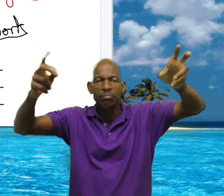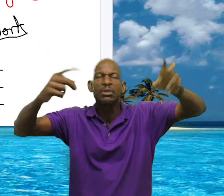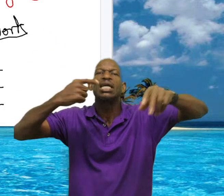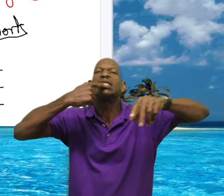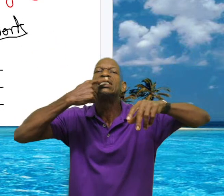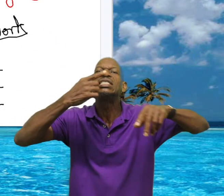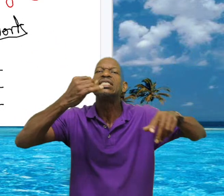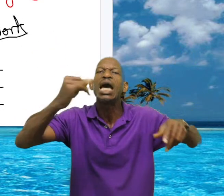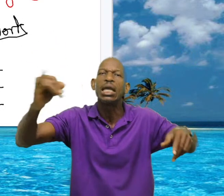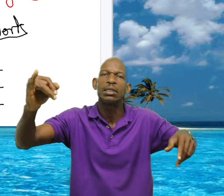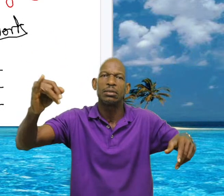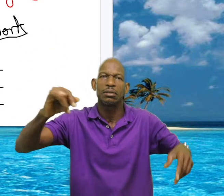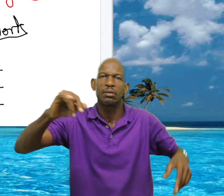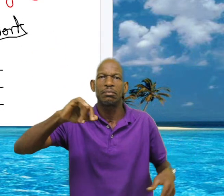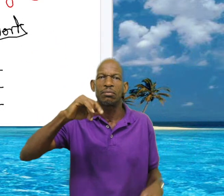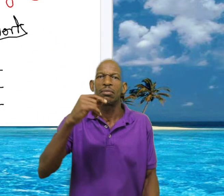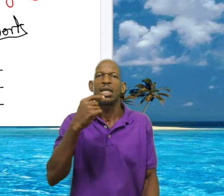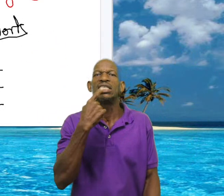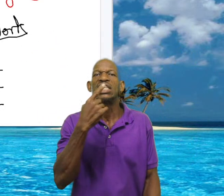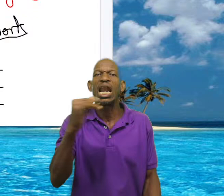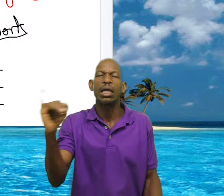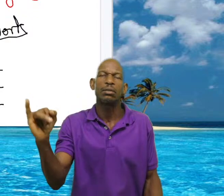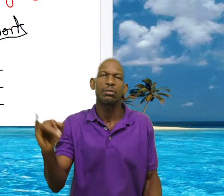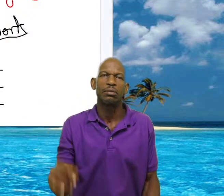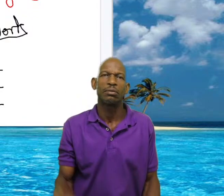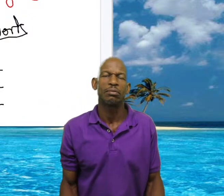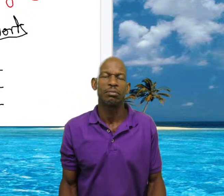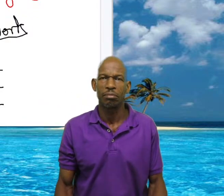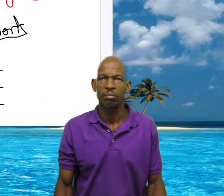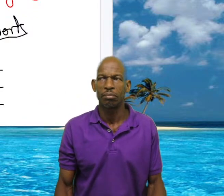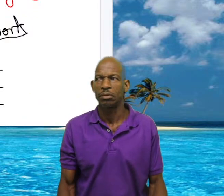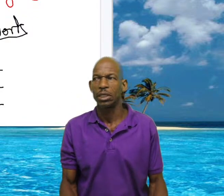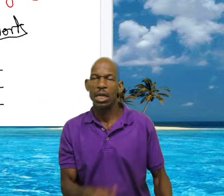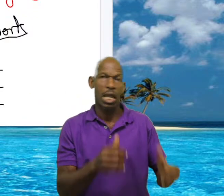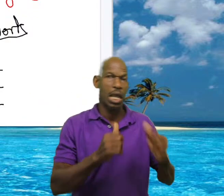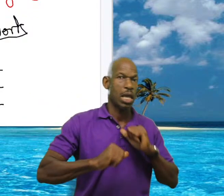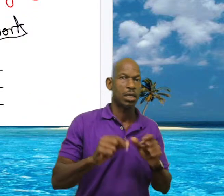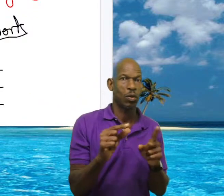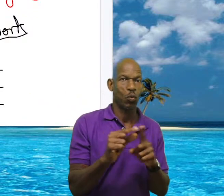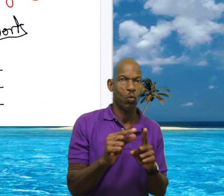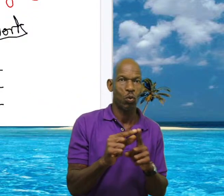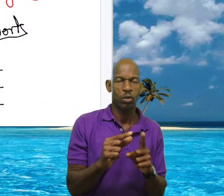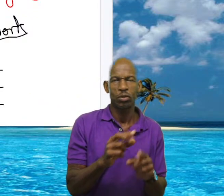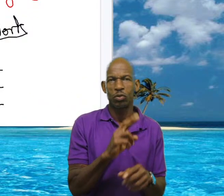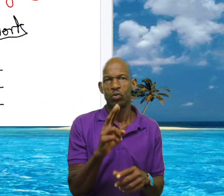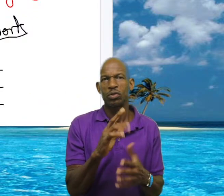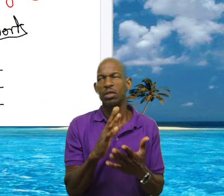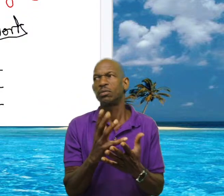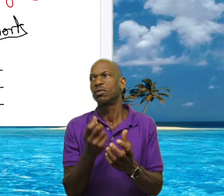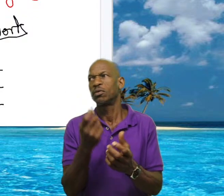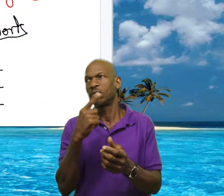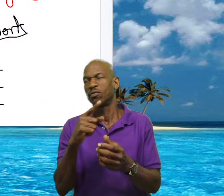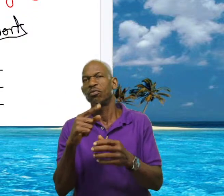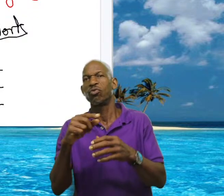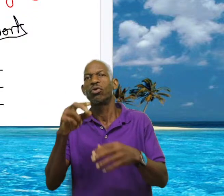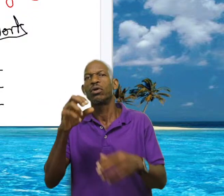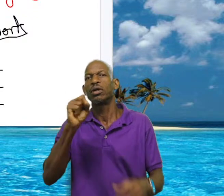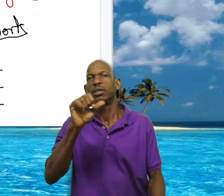Right? And then we look at, in terms of the action words, as we did before, we have other words that have